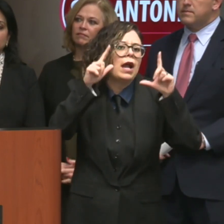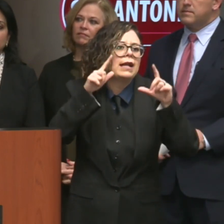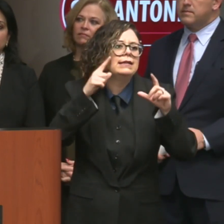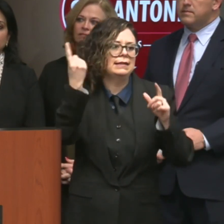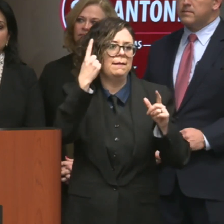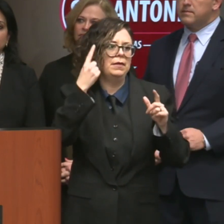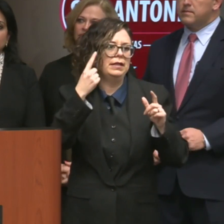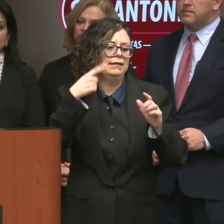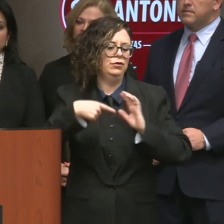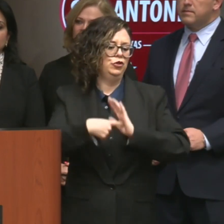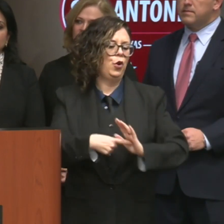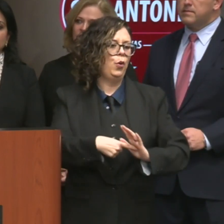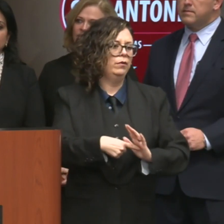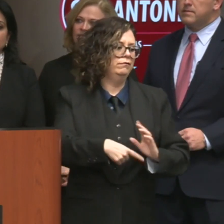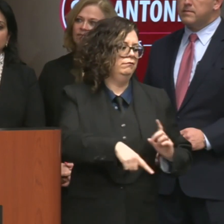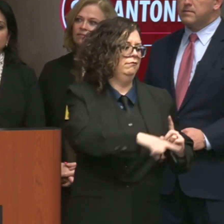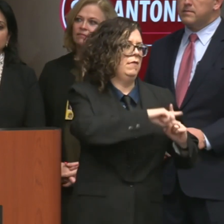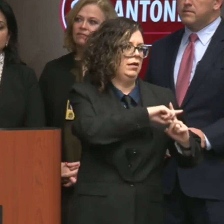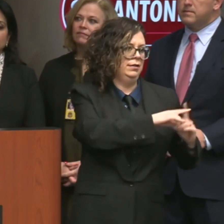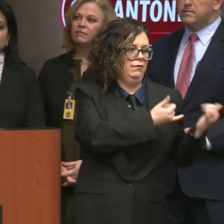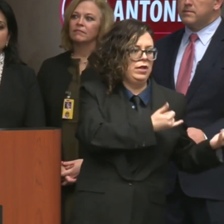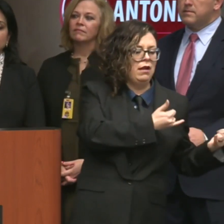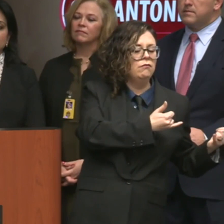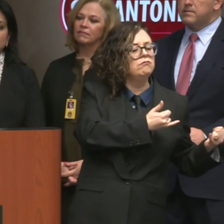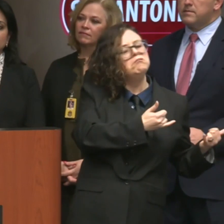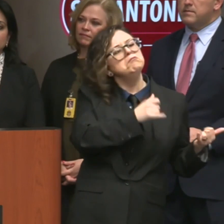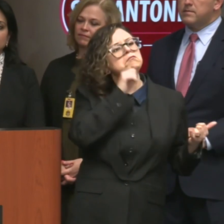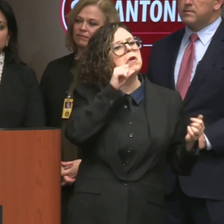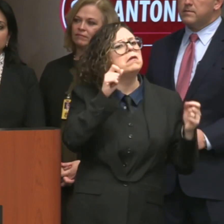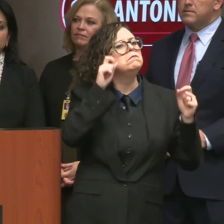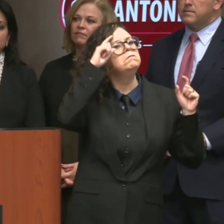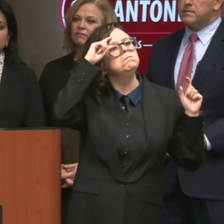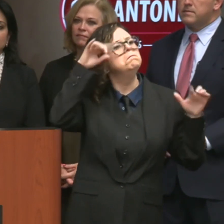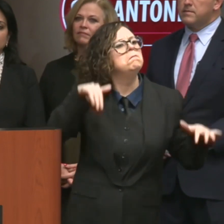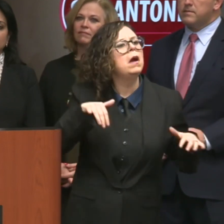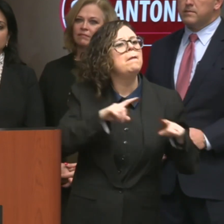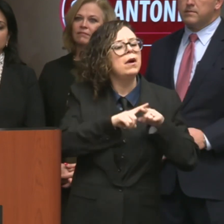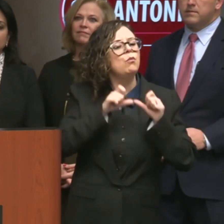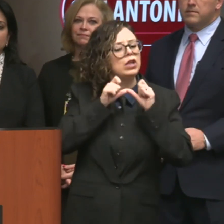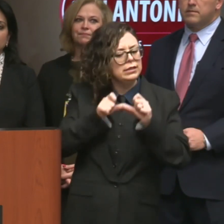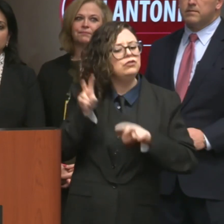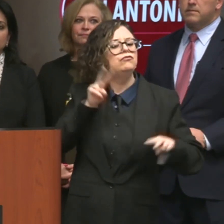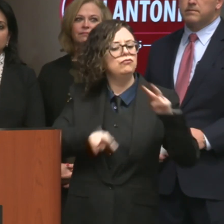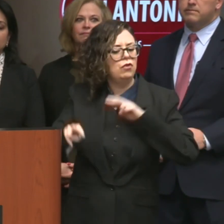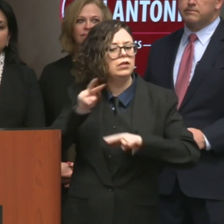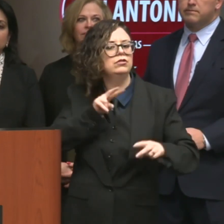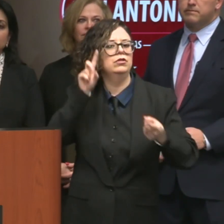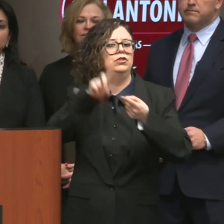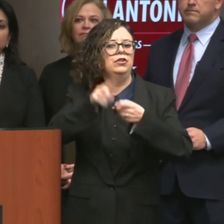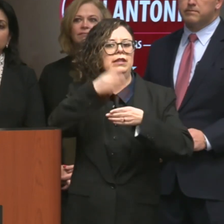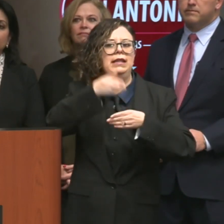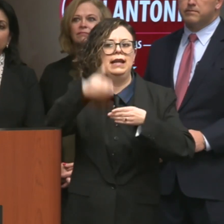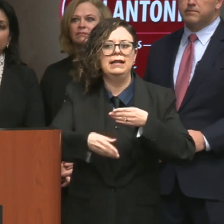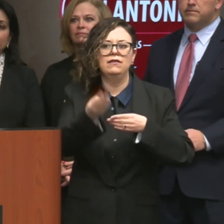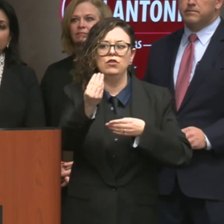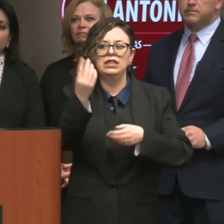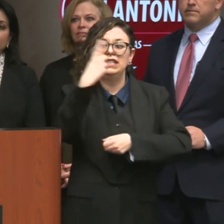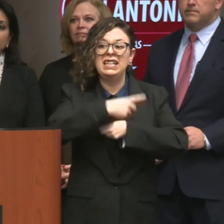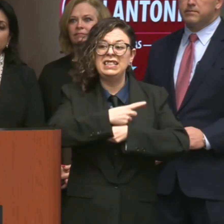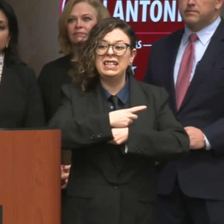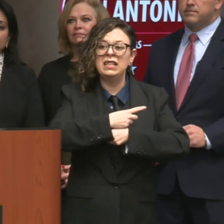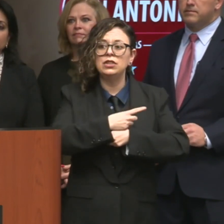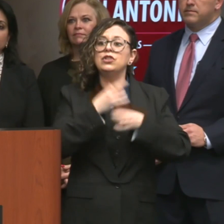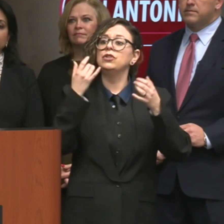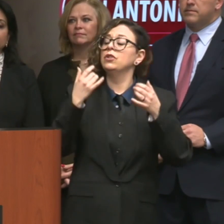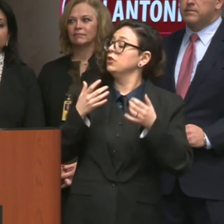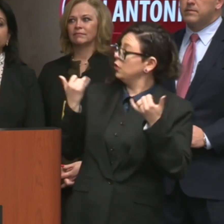have developed symptoms in this time frame, and we're going to continue to be watching people during the whole 14-day quarantine period. Does this extend the 14-day